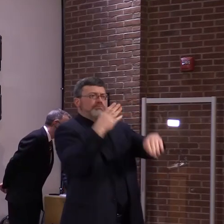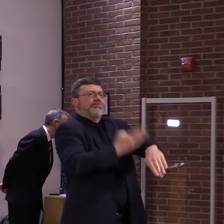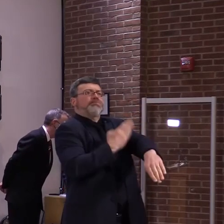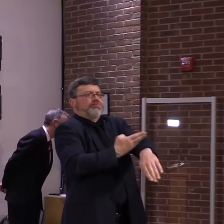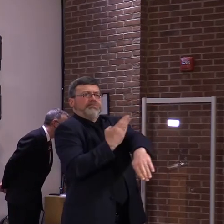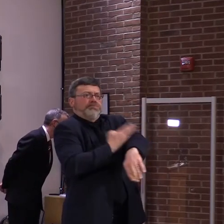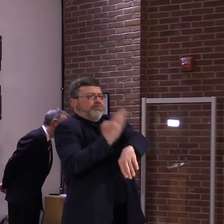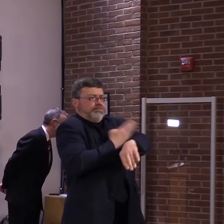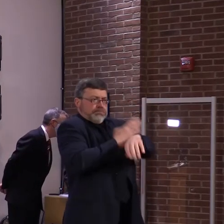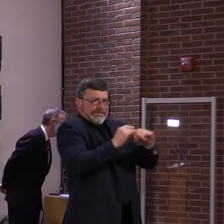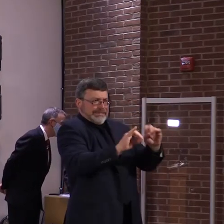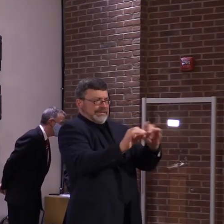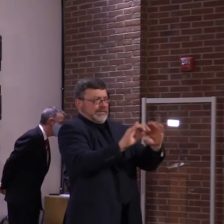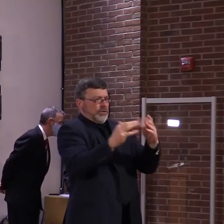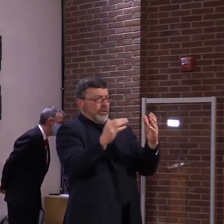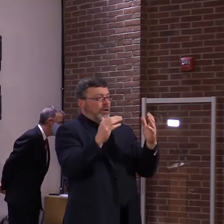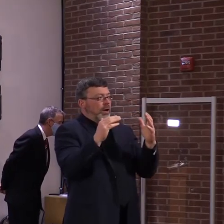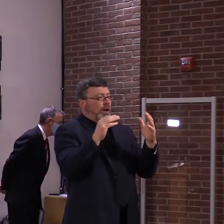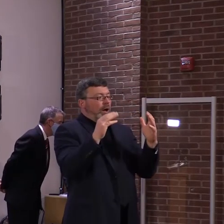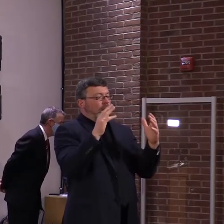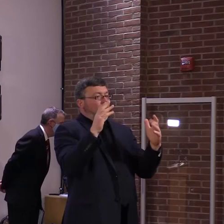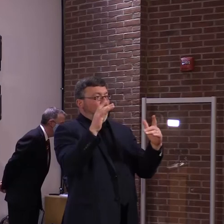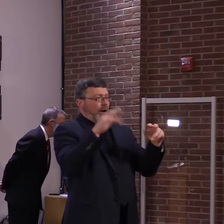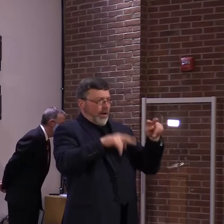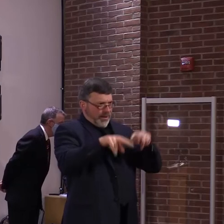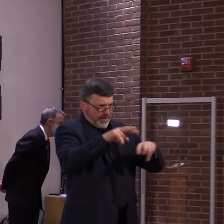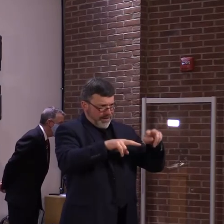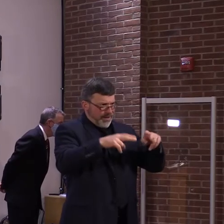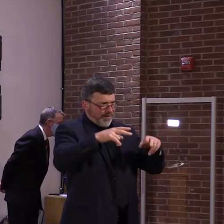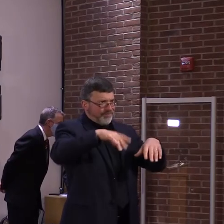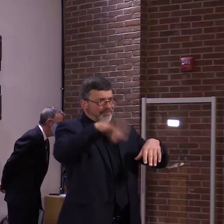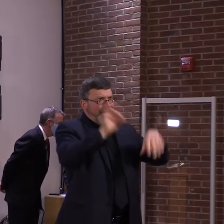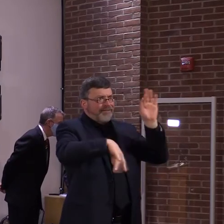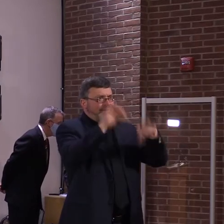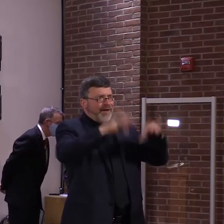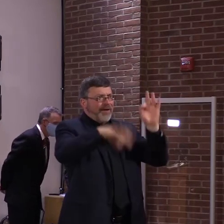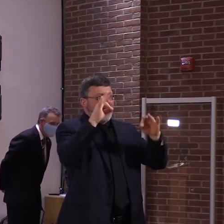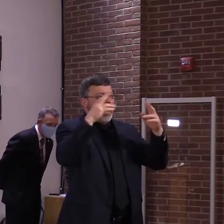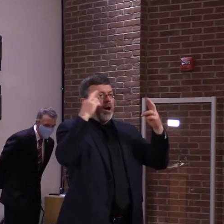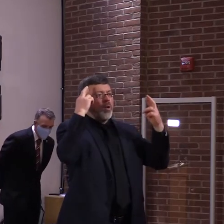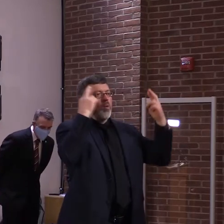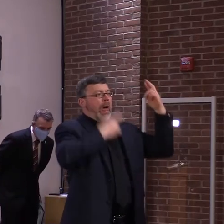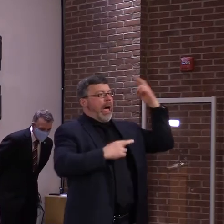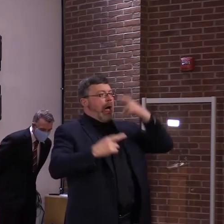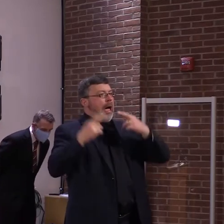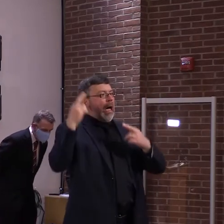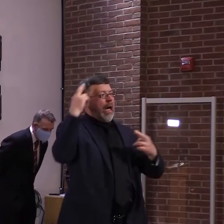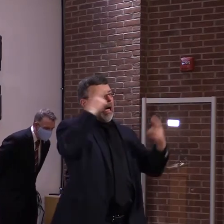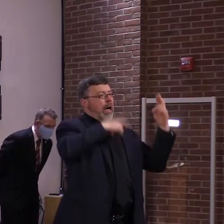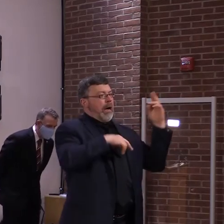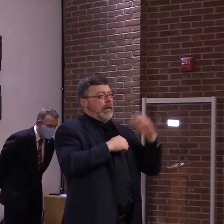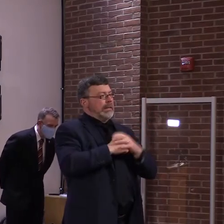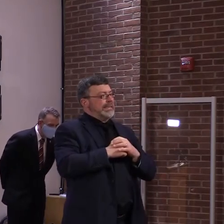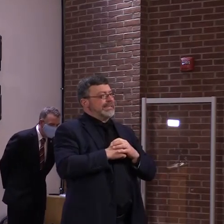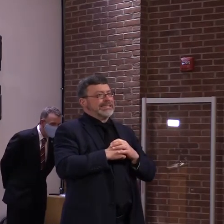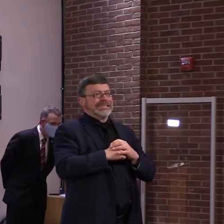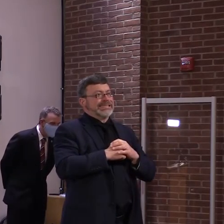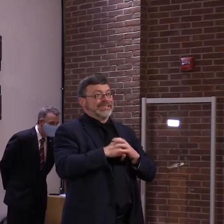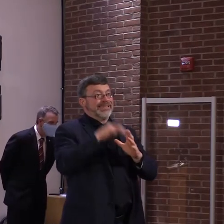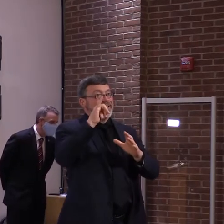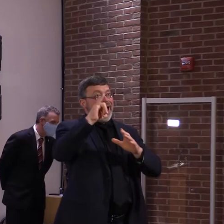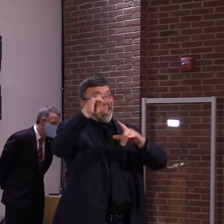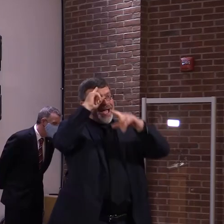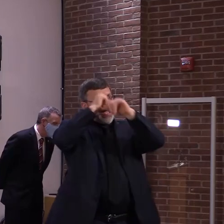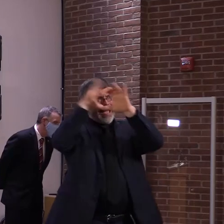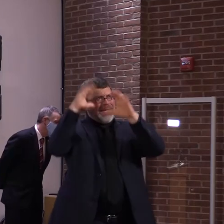that choice, more information kept coming in that pointed to new construction as probably being the better approach. So I know it's a